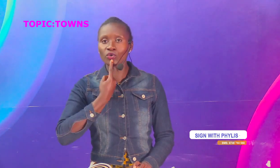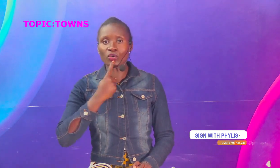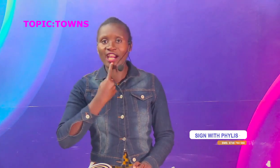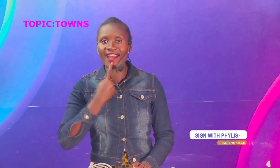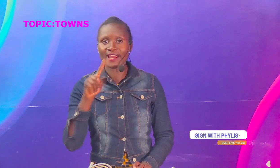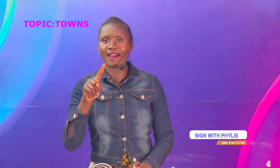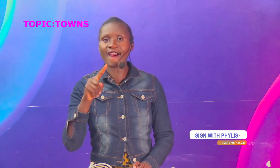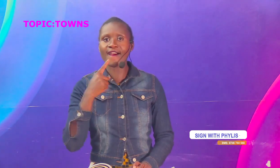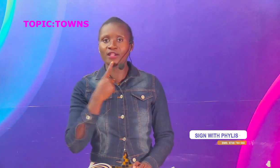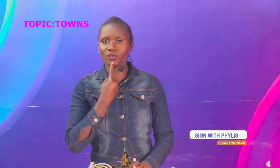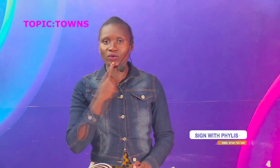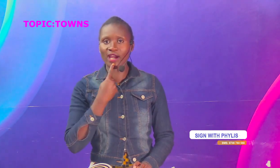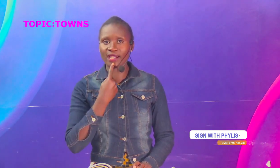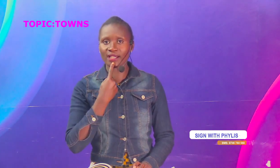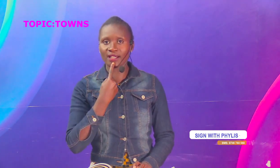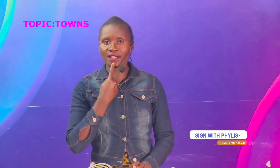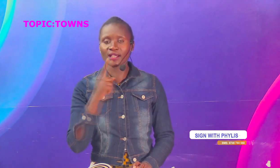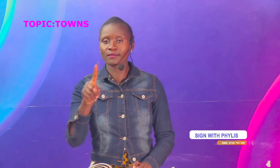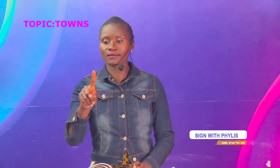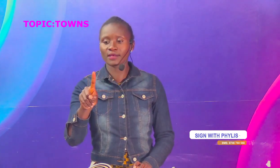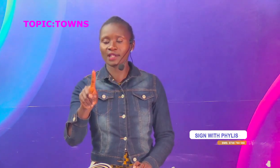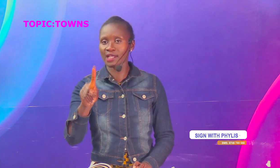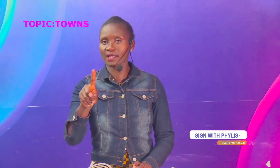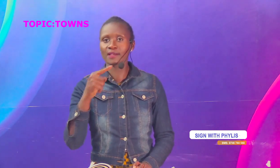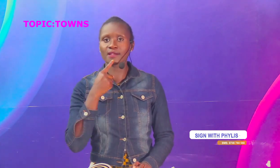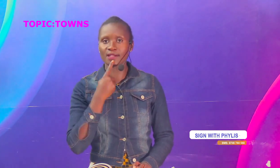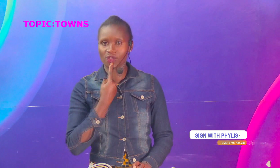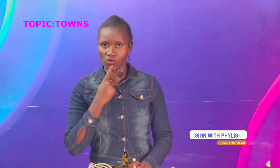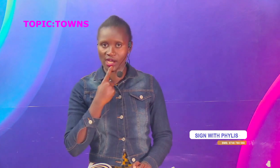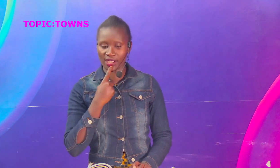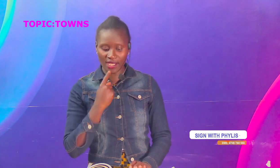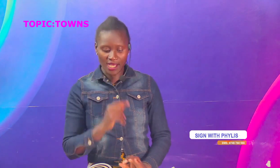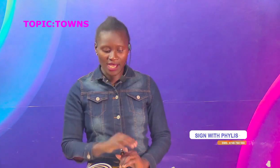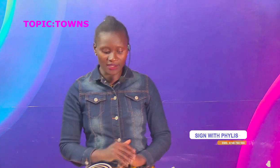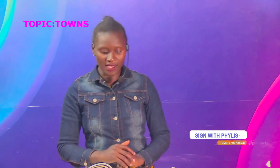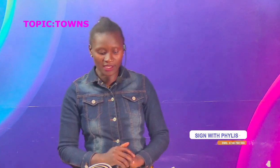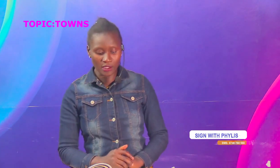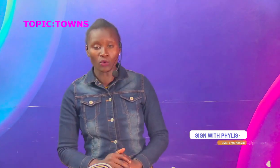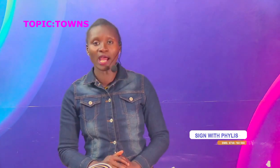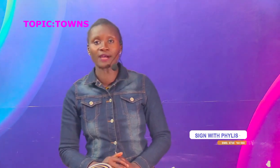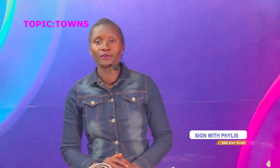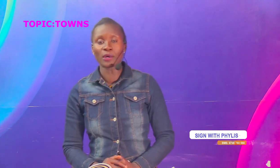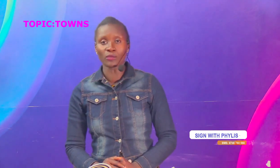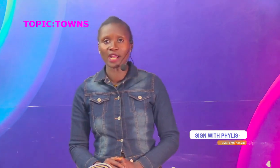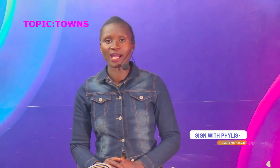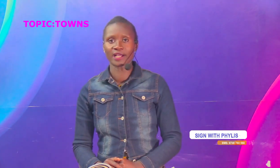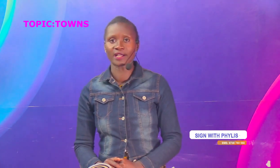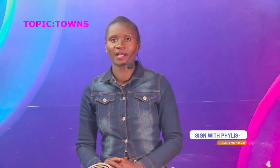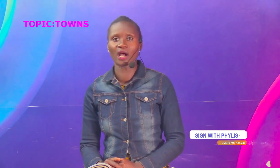Turkana. Turkana. In Turkana. And then we have Muranga. How do we